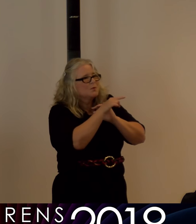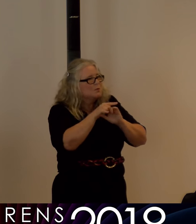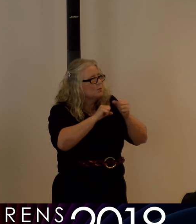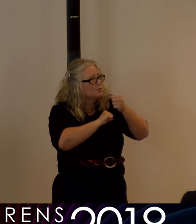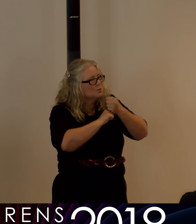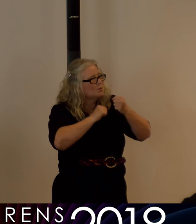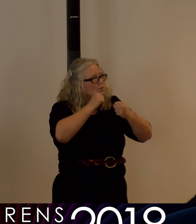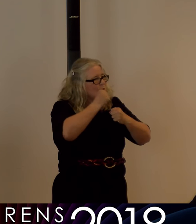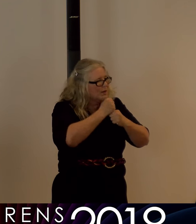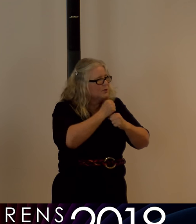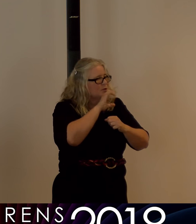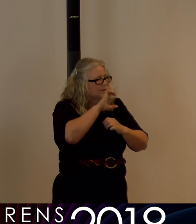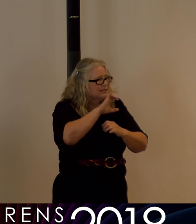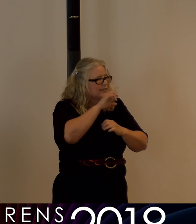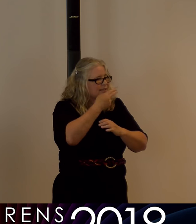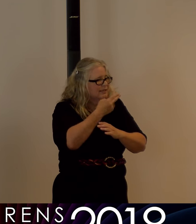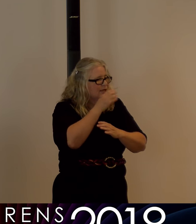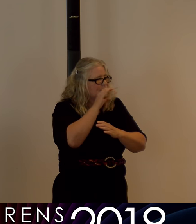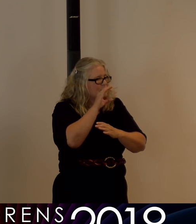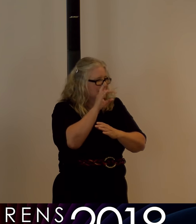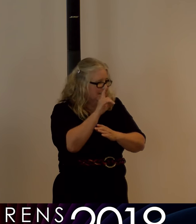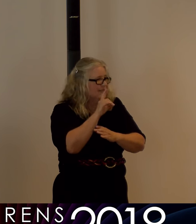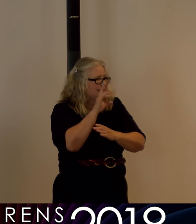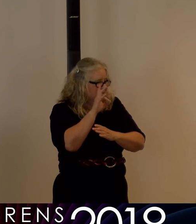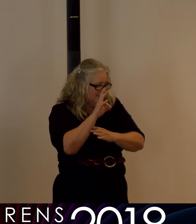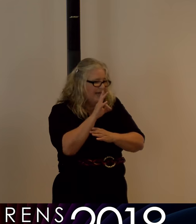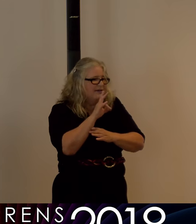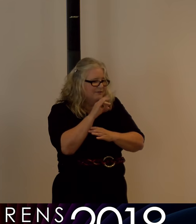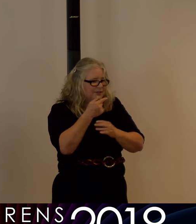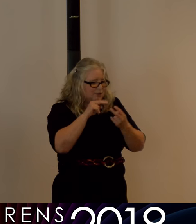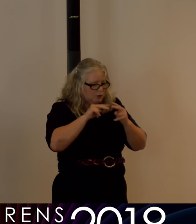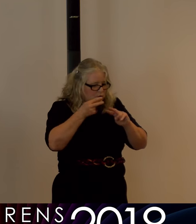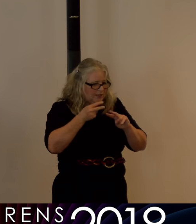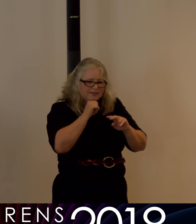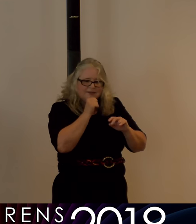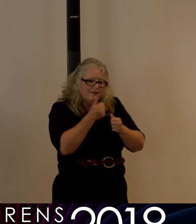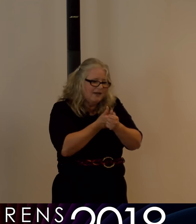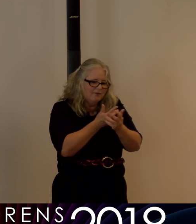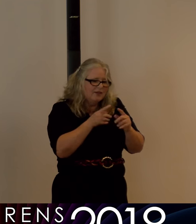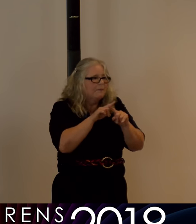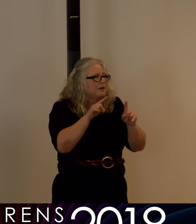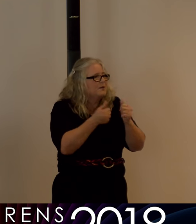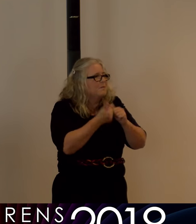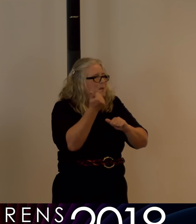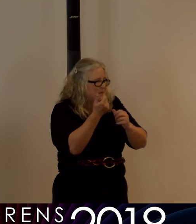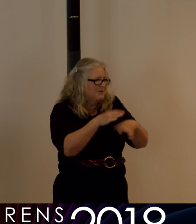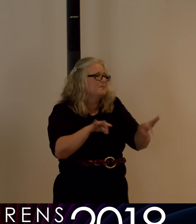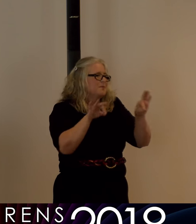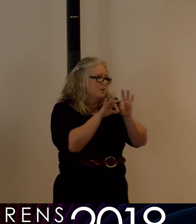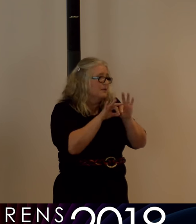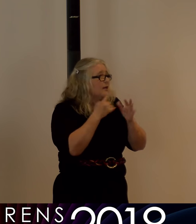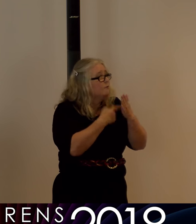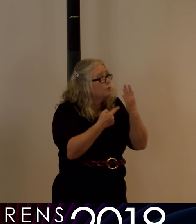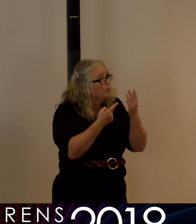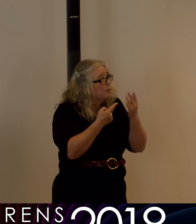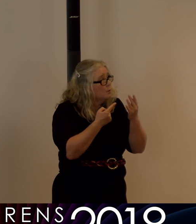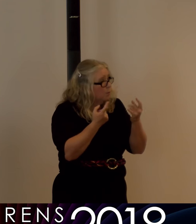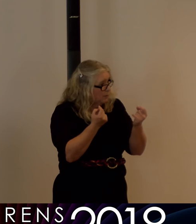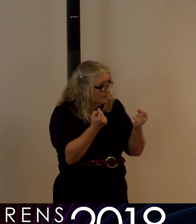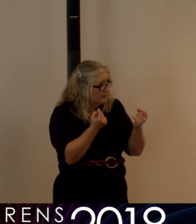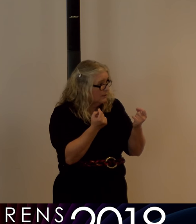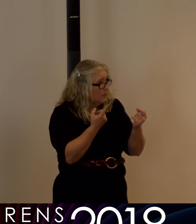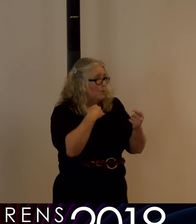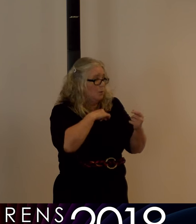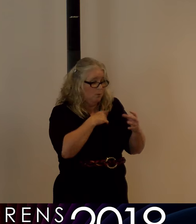gene, not everything, but the critical pieces up here, these exons that I mentioned. What we did is we took